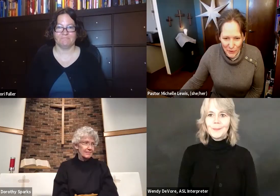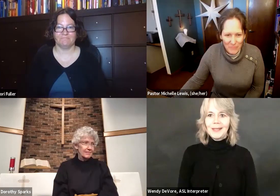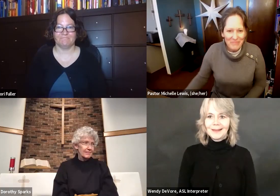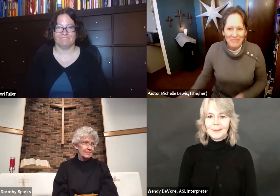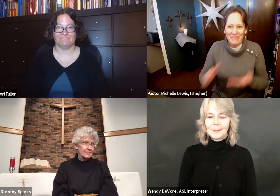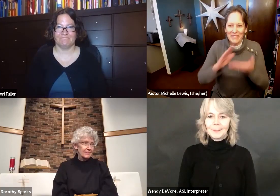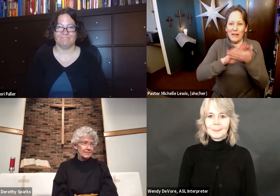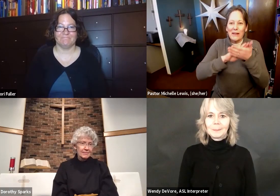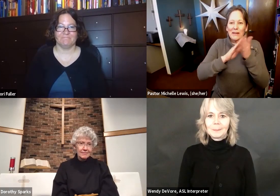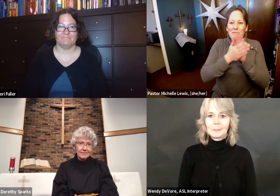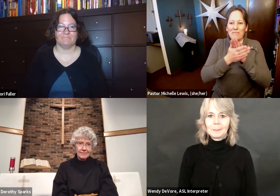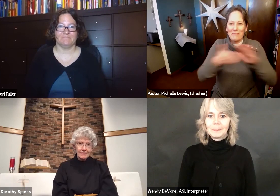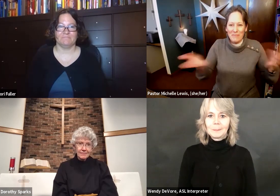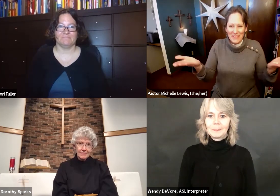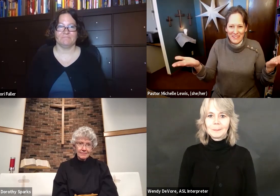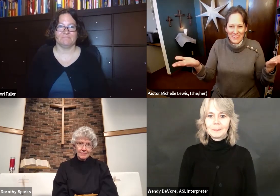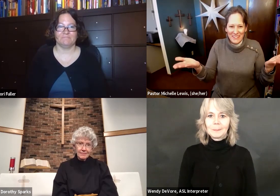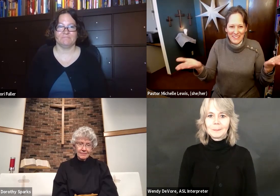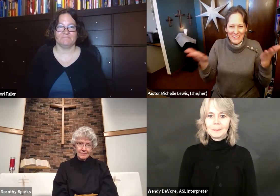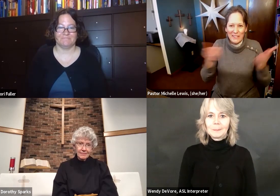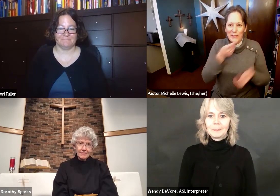Share the peace.